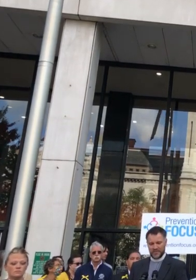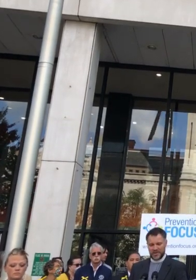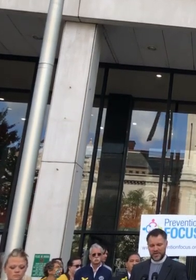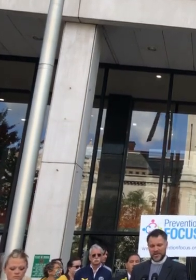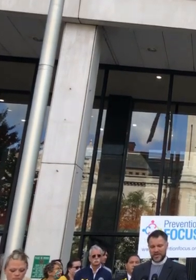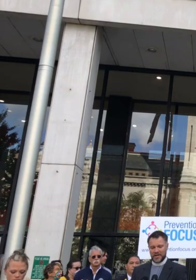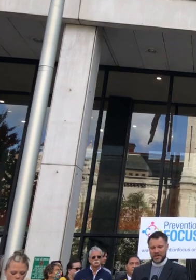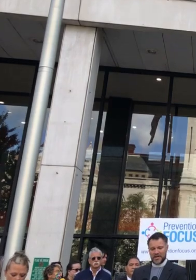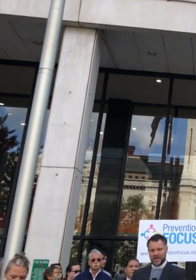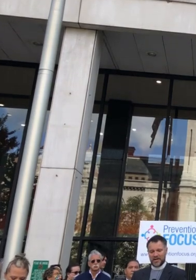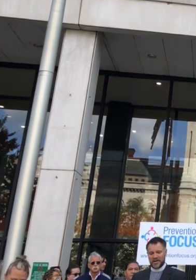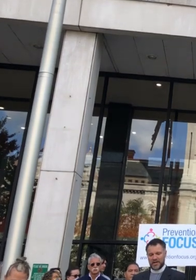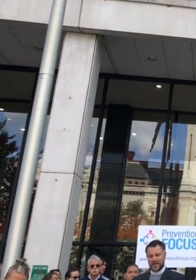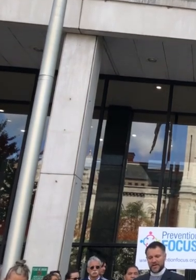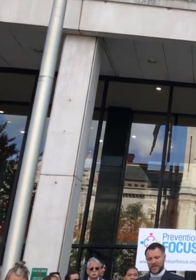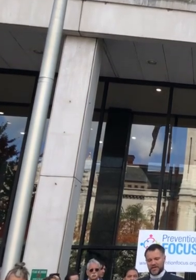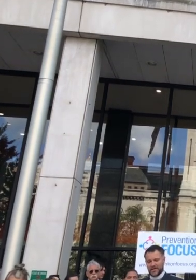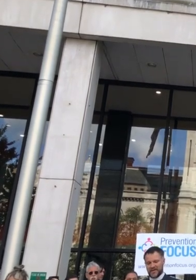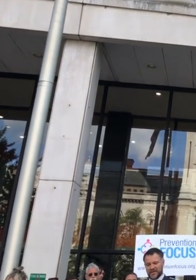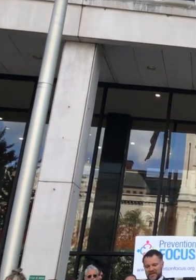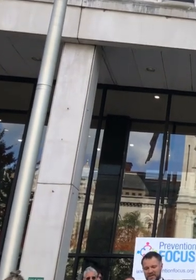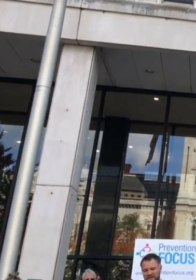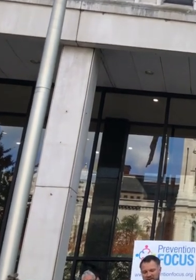with me.